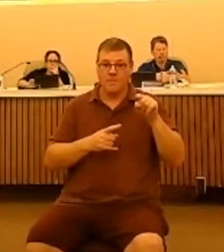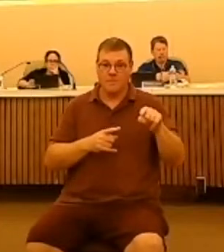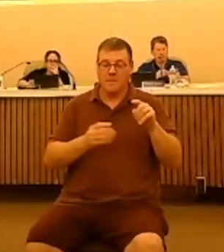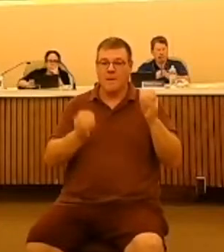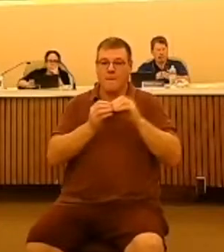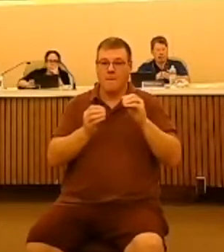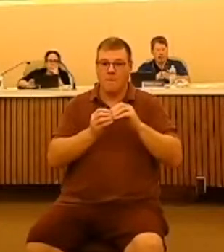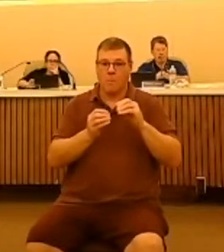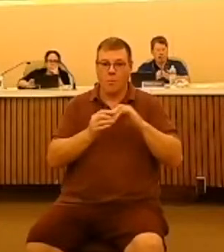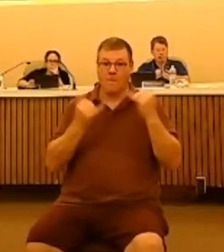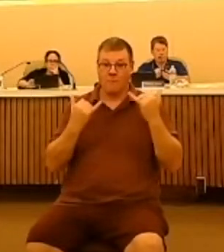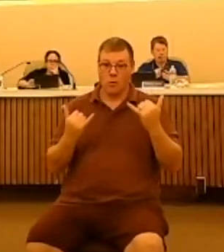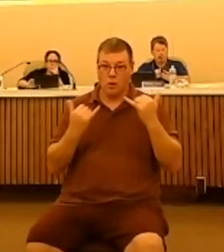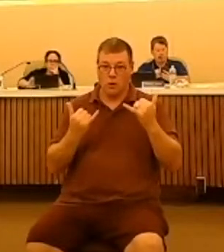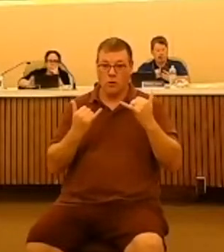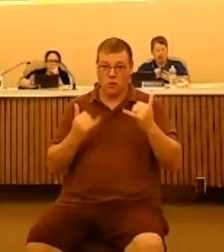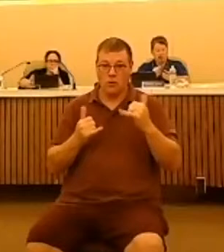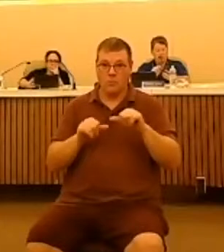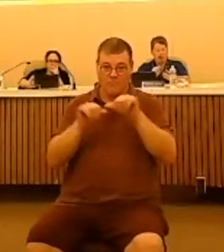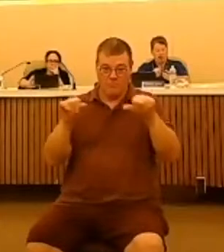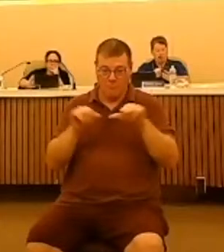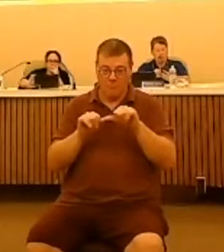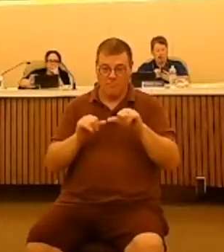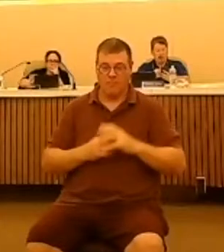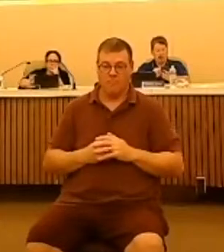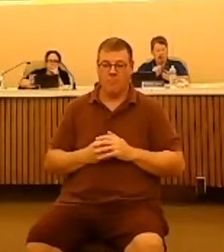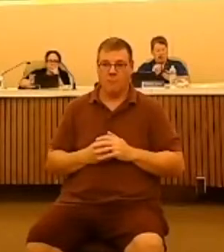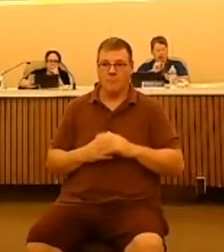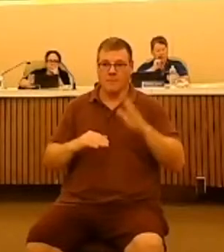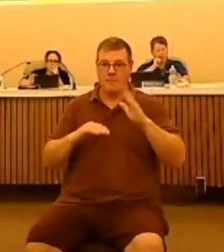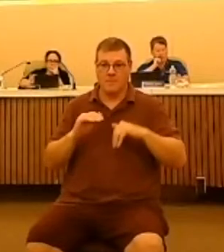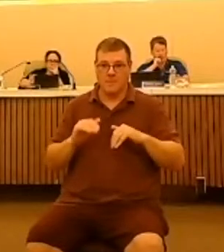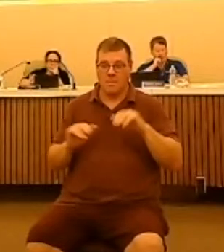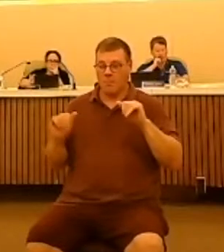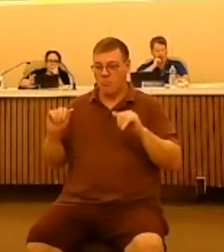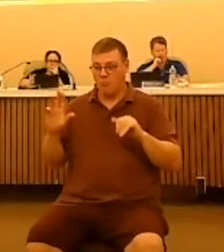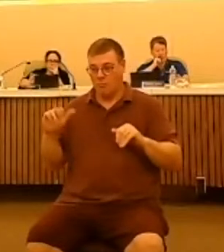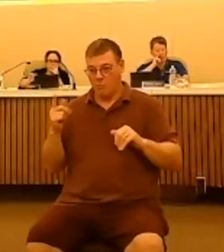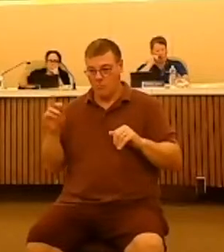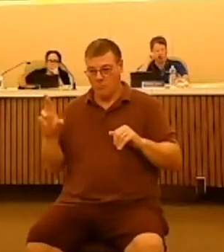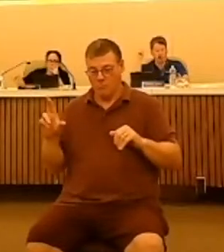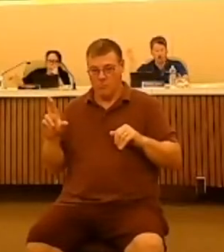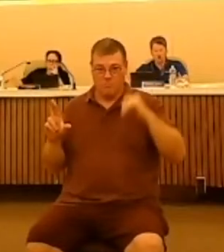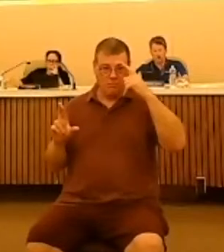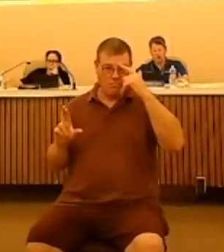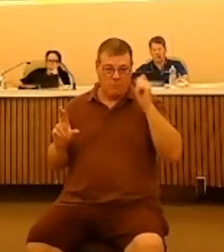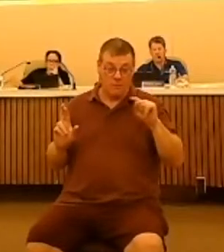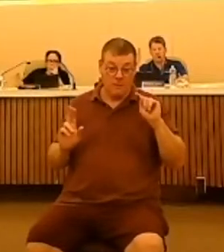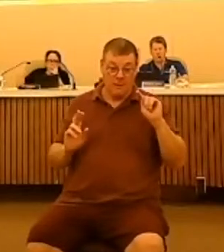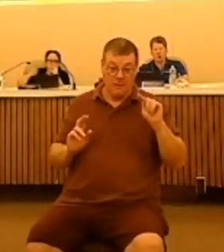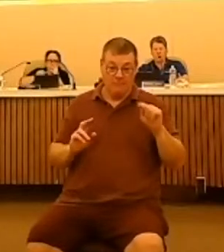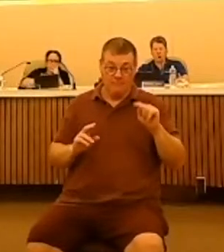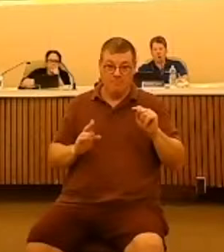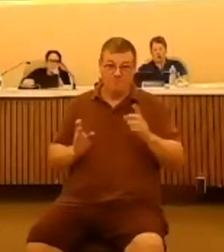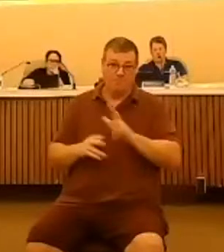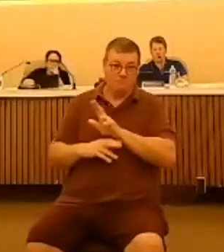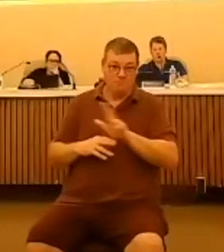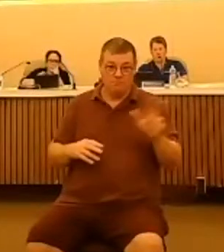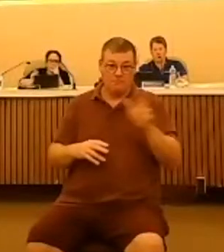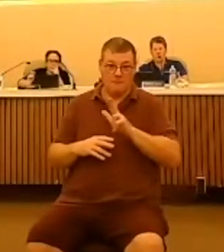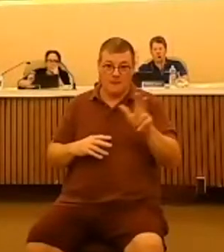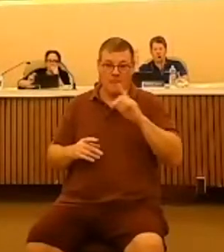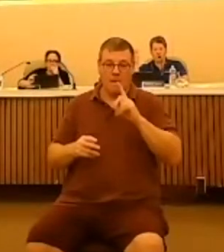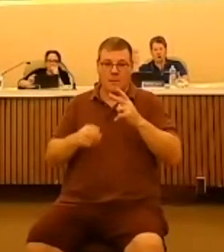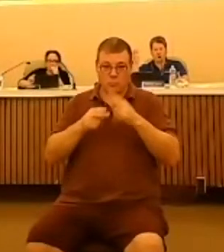more of the current neighborhood than does Authors, just because the side streets off of Authors